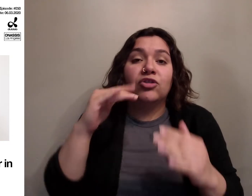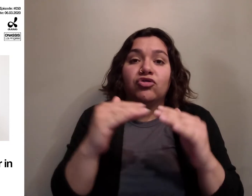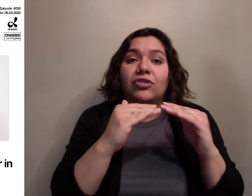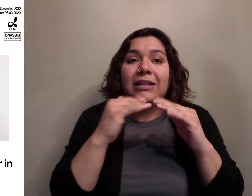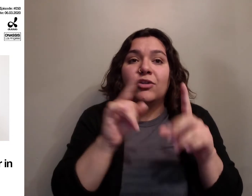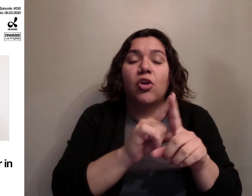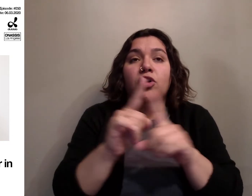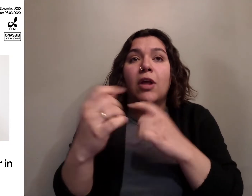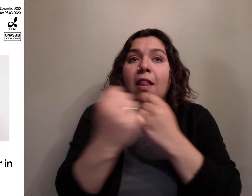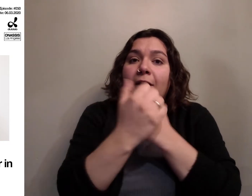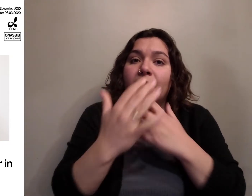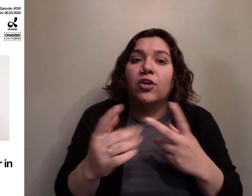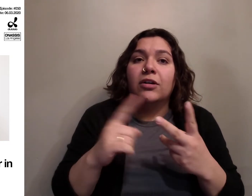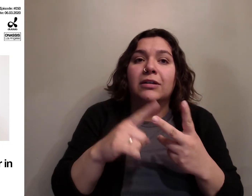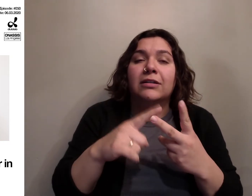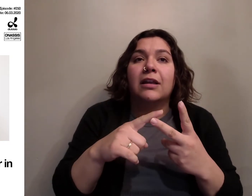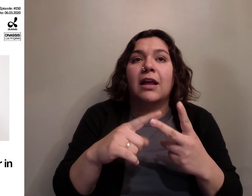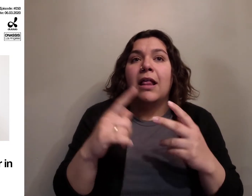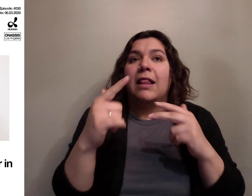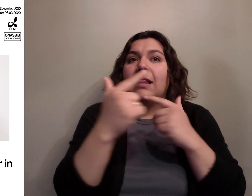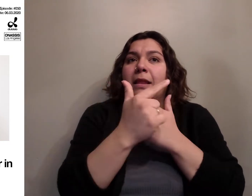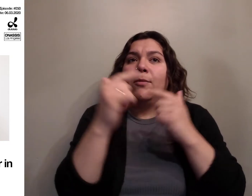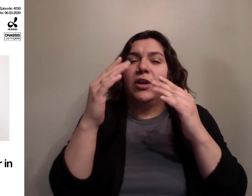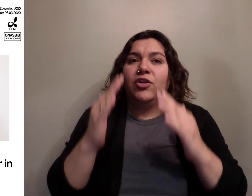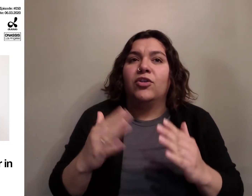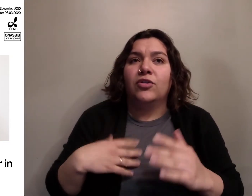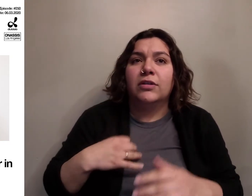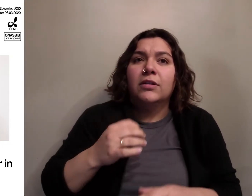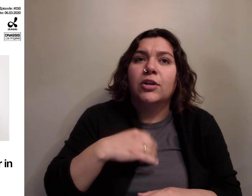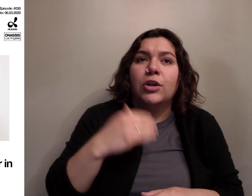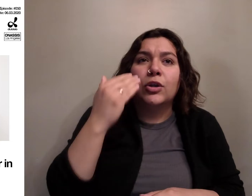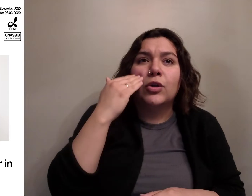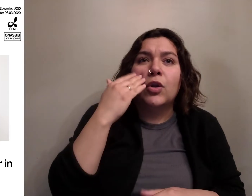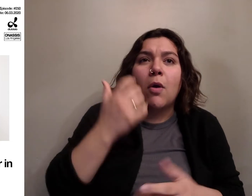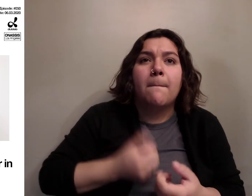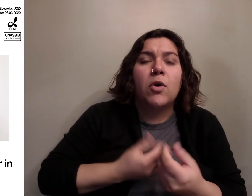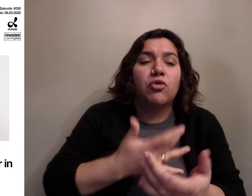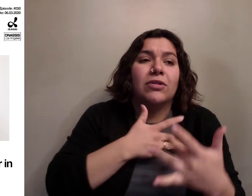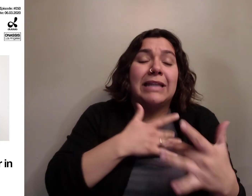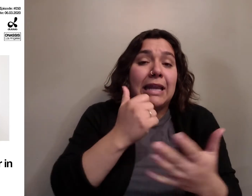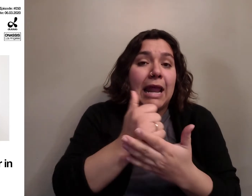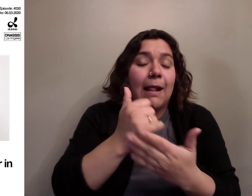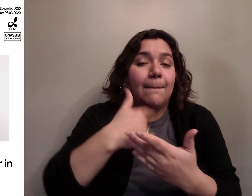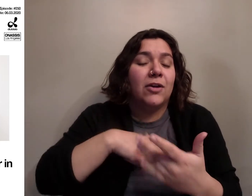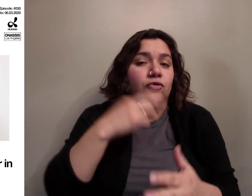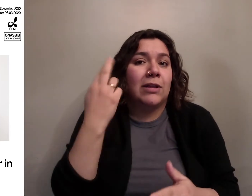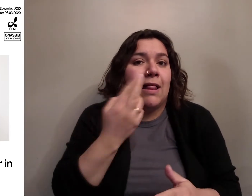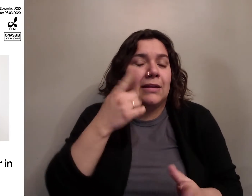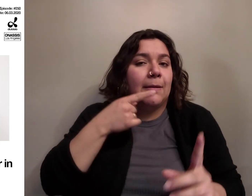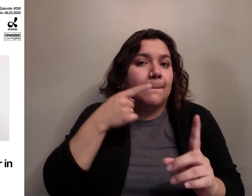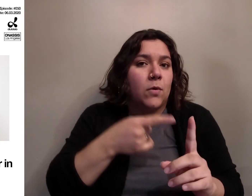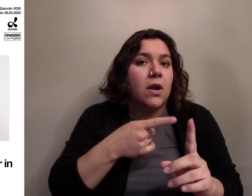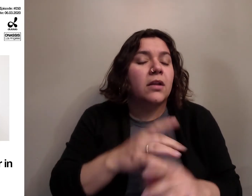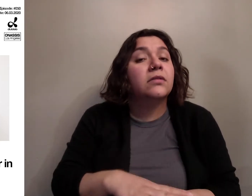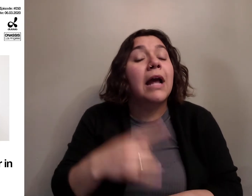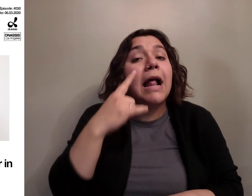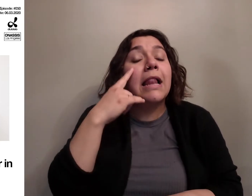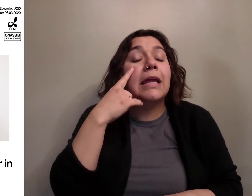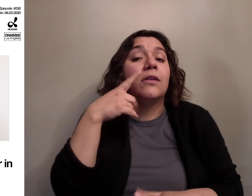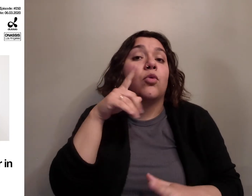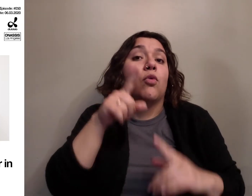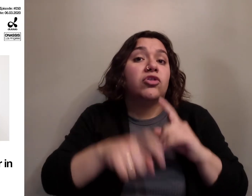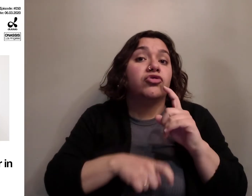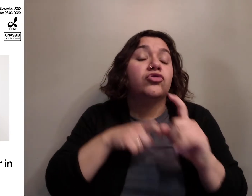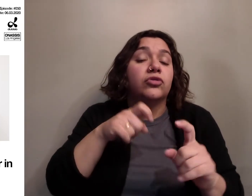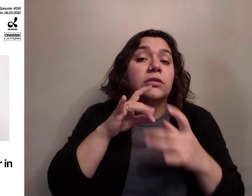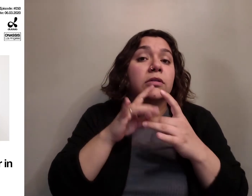of lovers and liberators, etc. And that in some way poetry would help us get to that